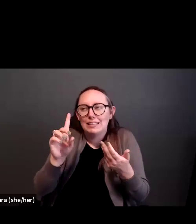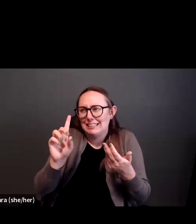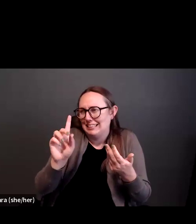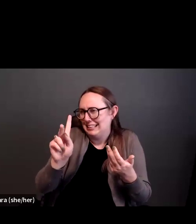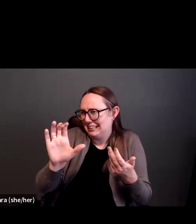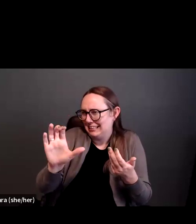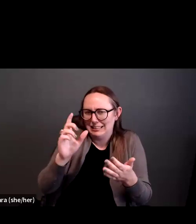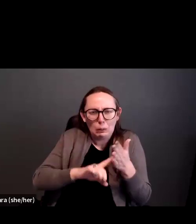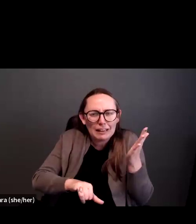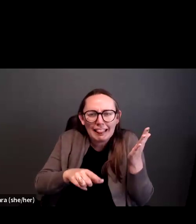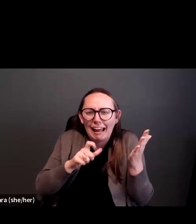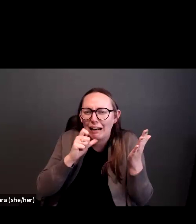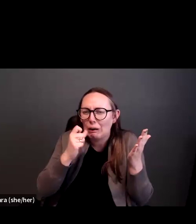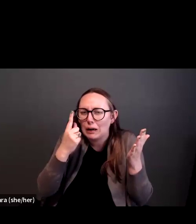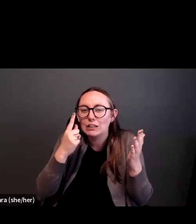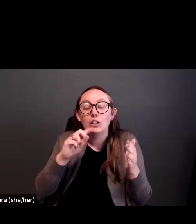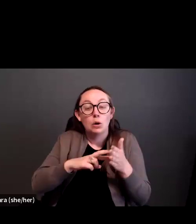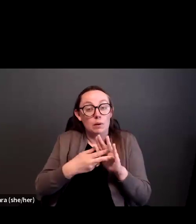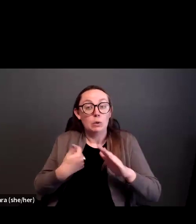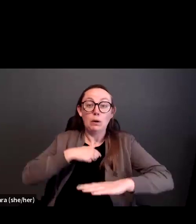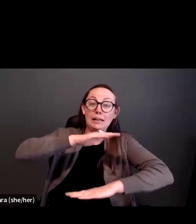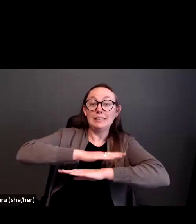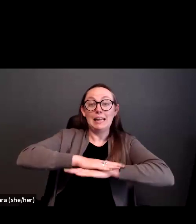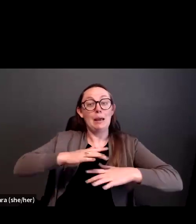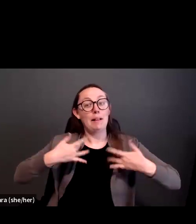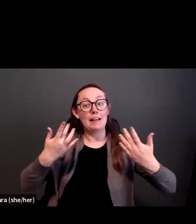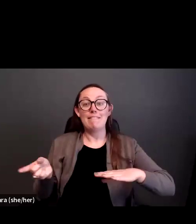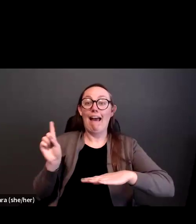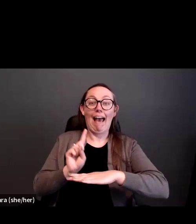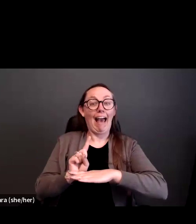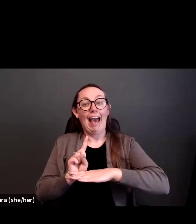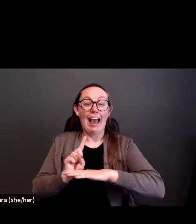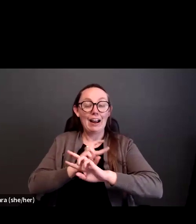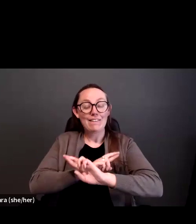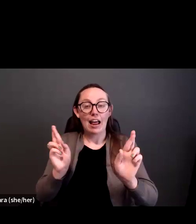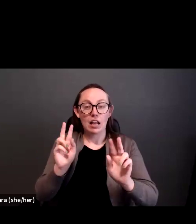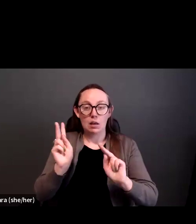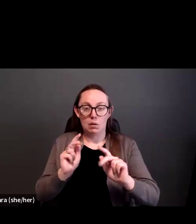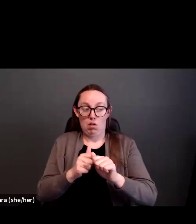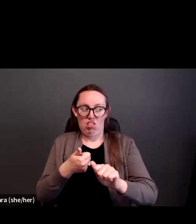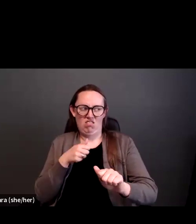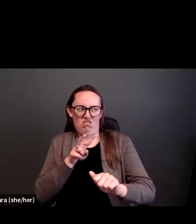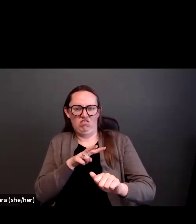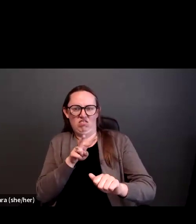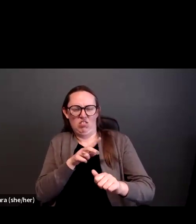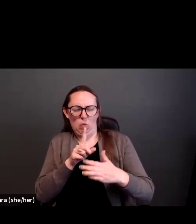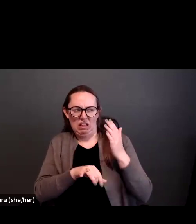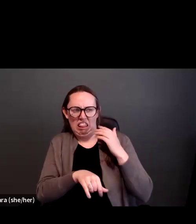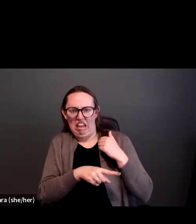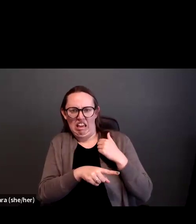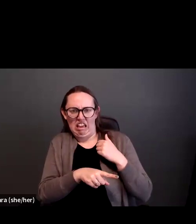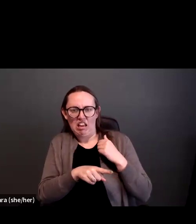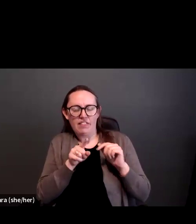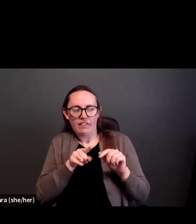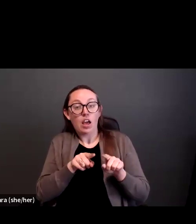what it is. They're going to the speaking and writing center right next to us. They're doing the same kind of work for different kinds of projects, but they just don't know what we